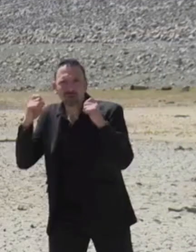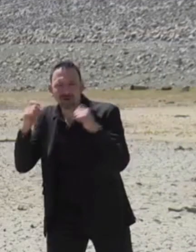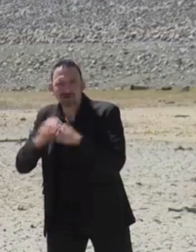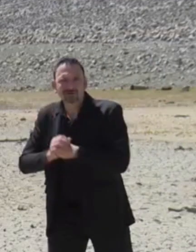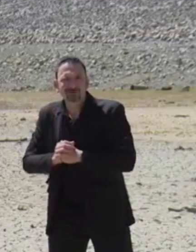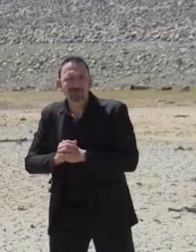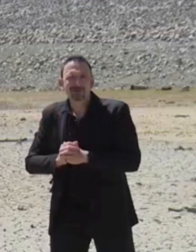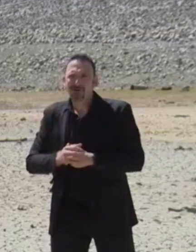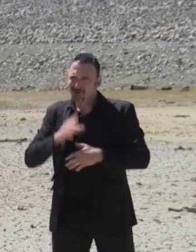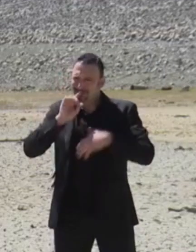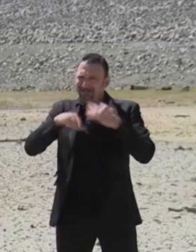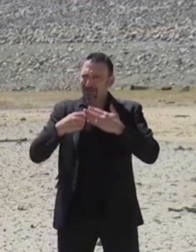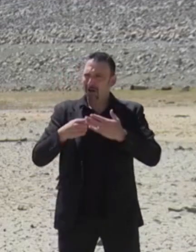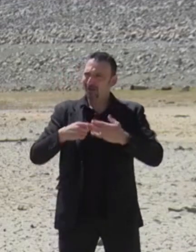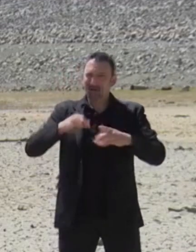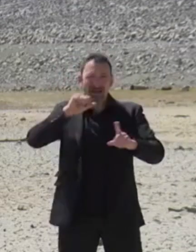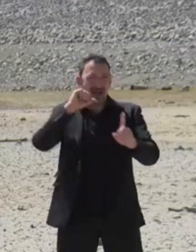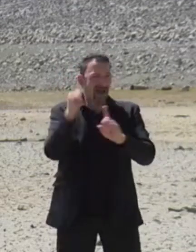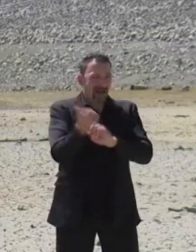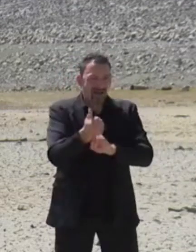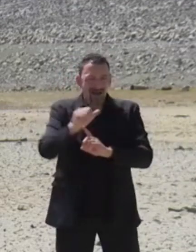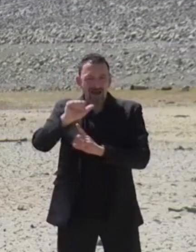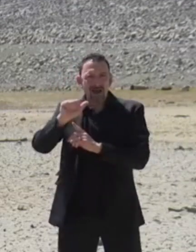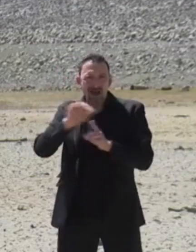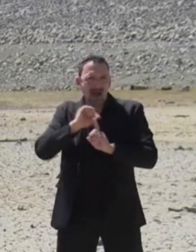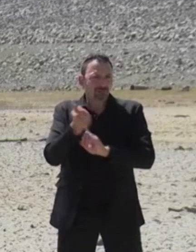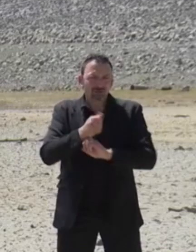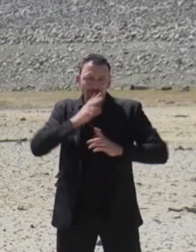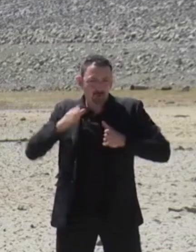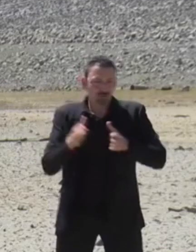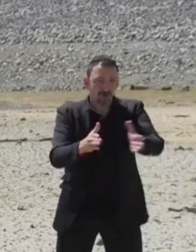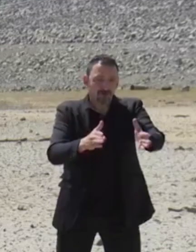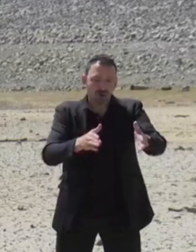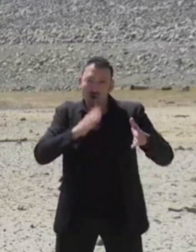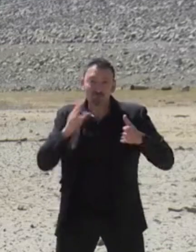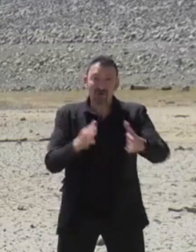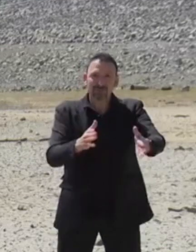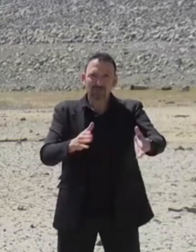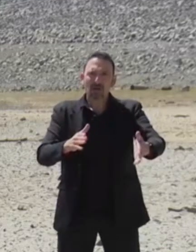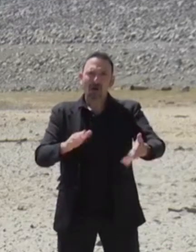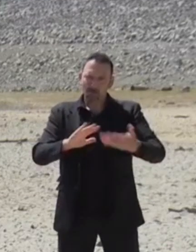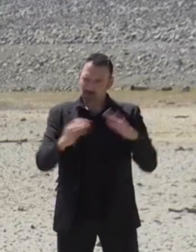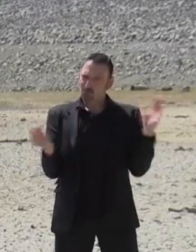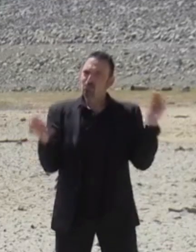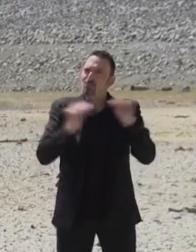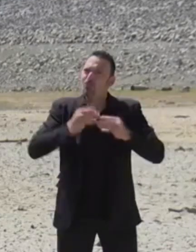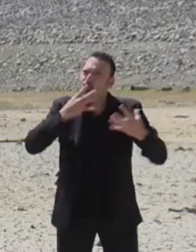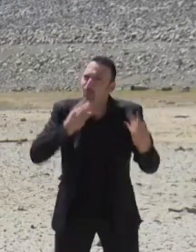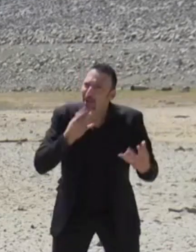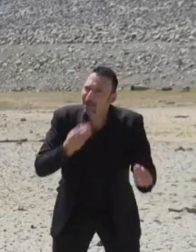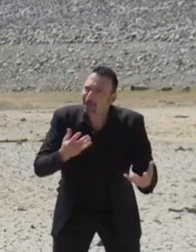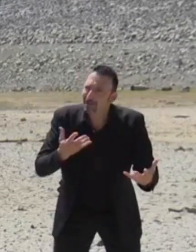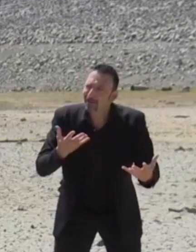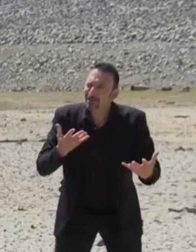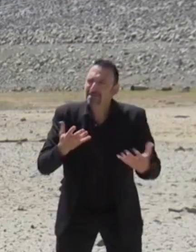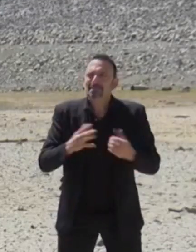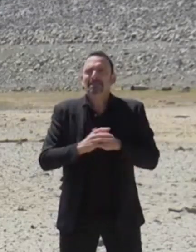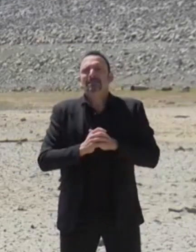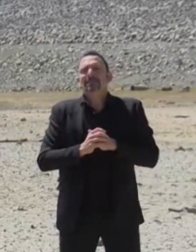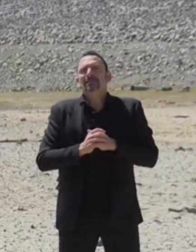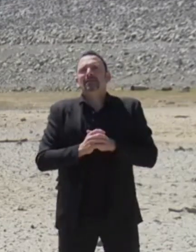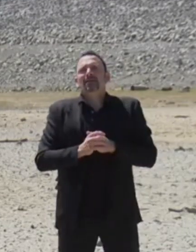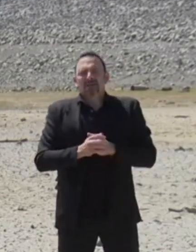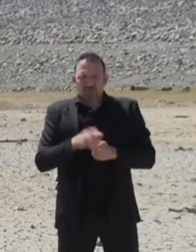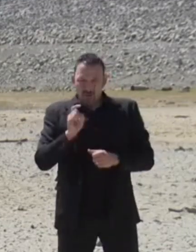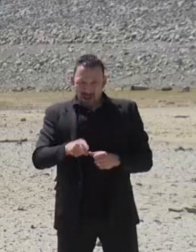from Scripps about atmospheric rivers, a reminder that the wets are getting wetter. And as a consequence, we need to